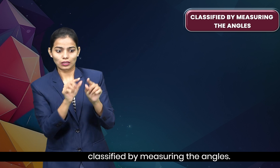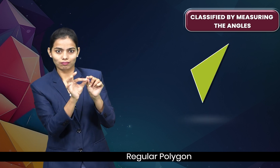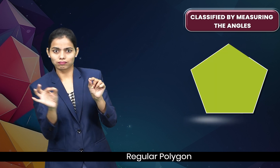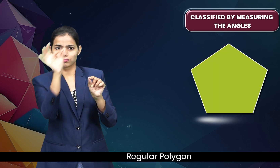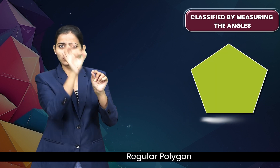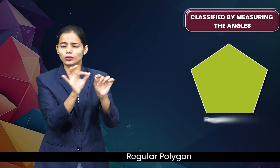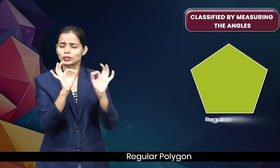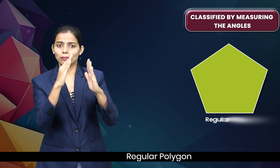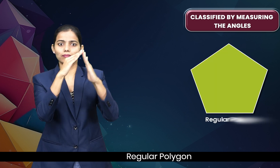Regular polygon.